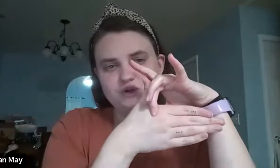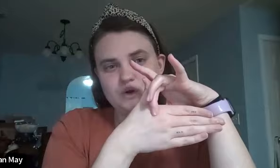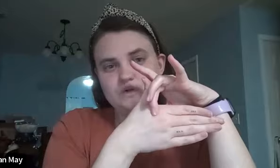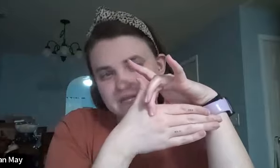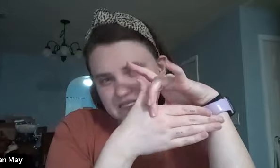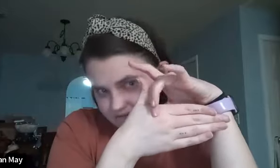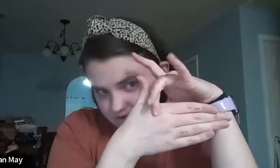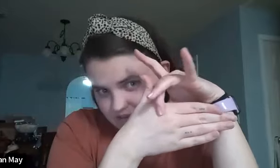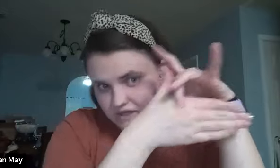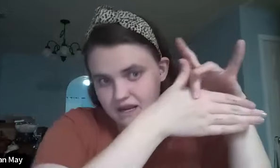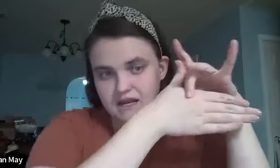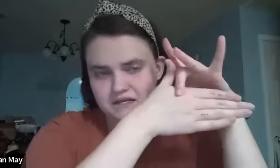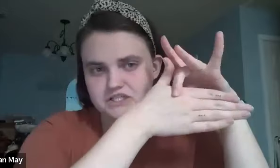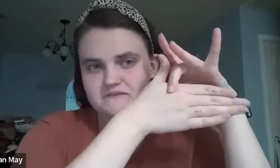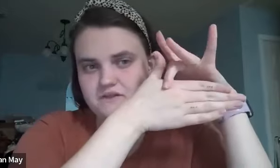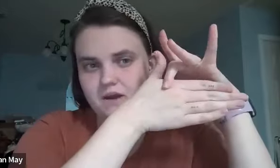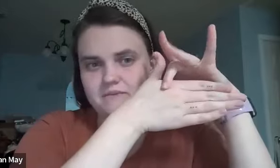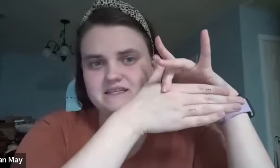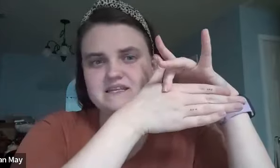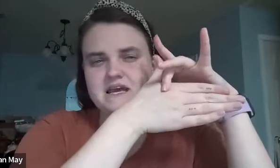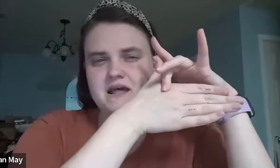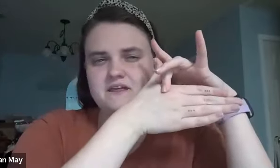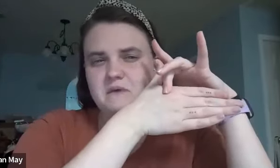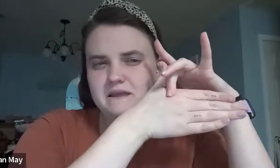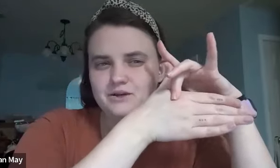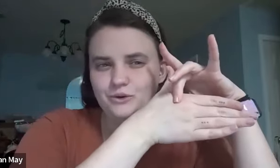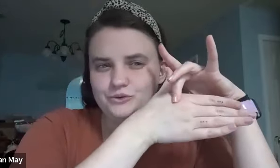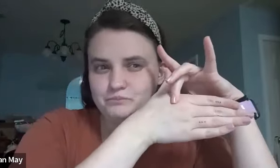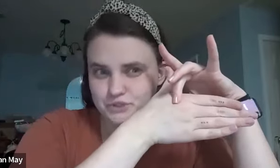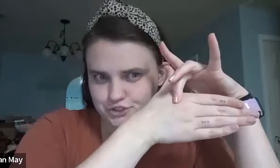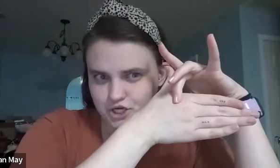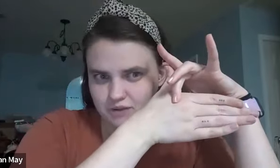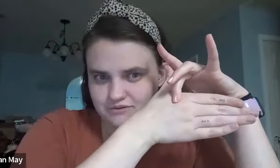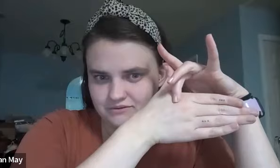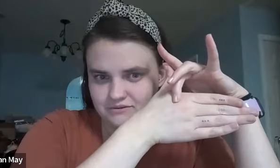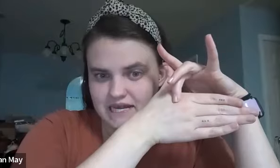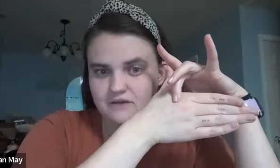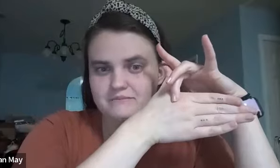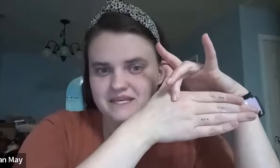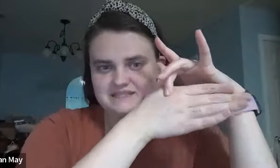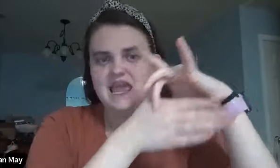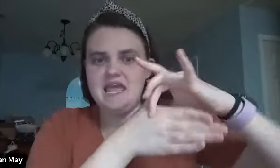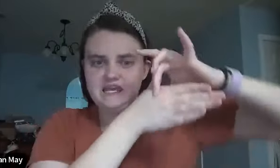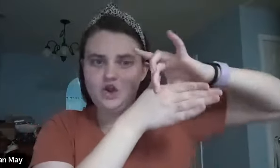So the reason for this one, it actually, if you think about it, makes sense. Think about like an old butcher shop and how the meat's hanging on a